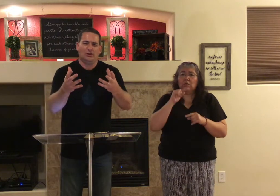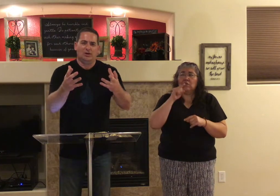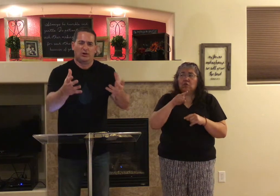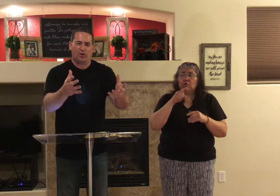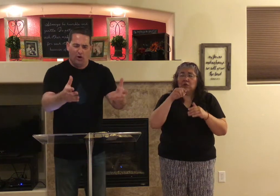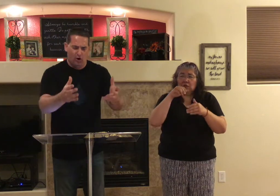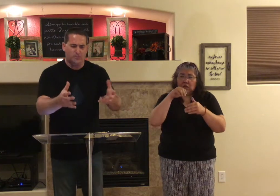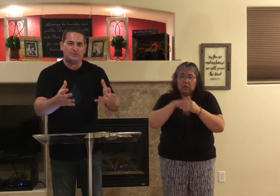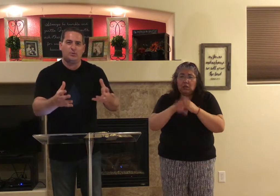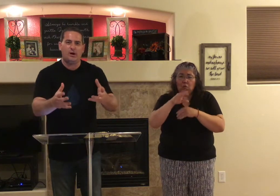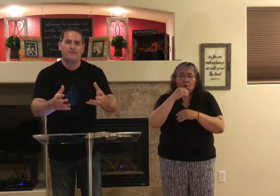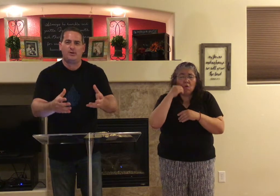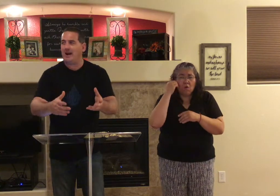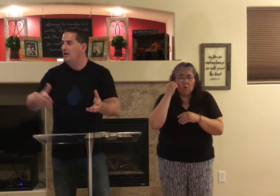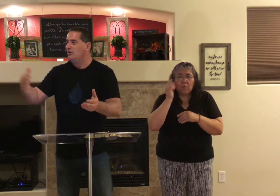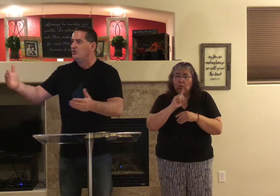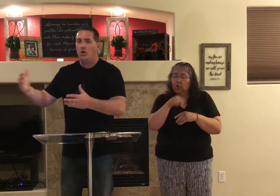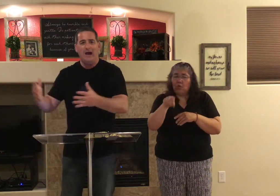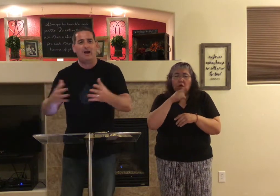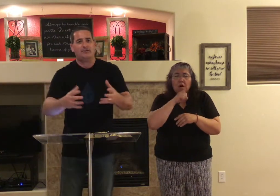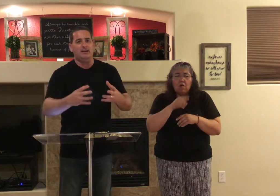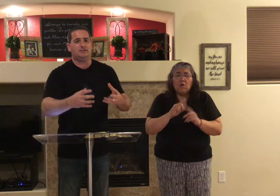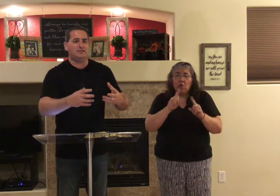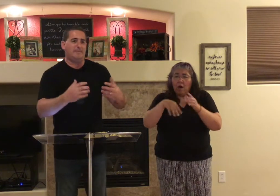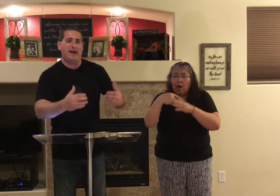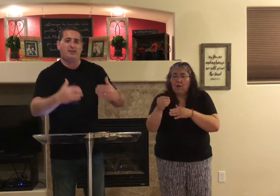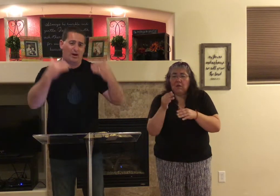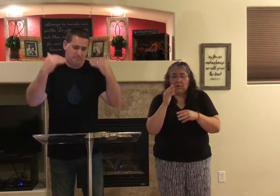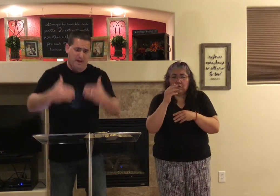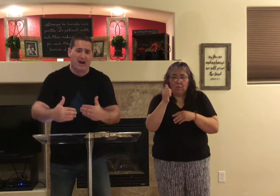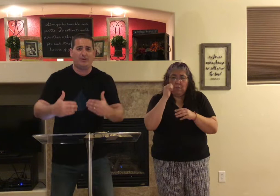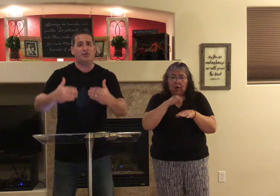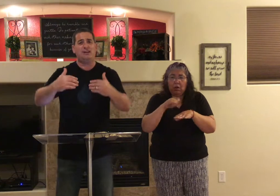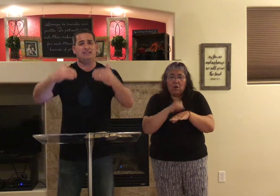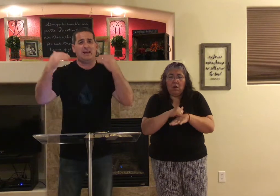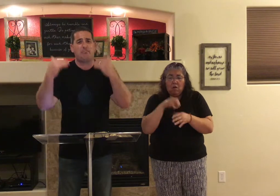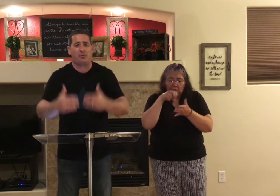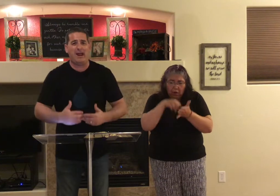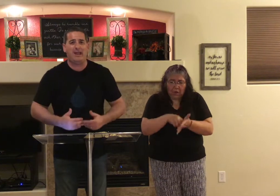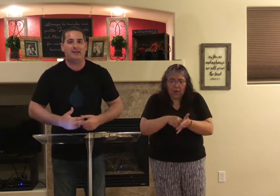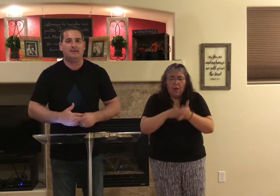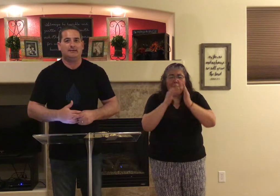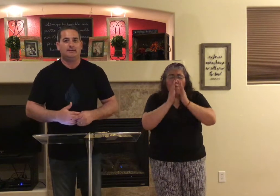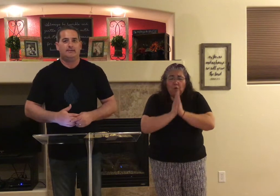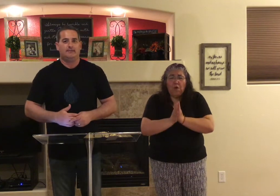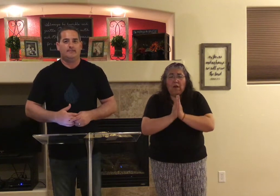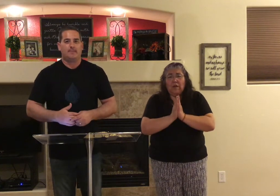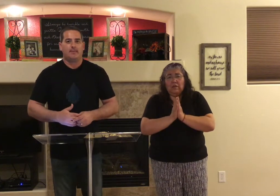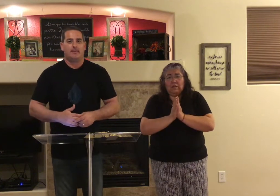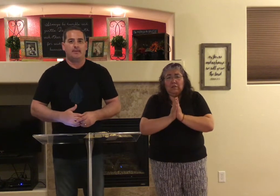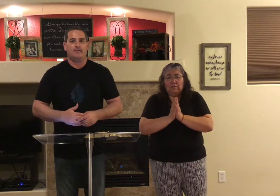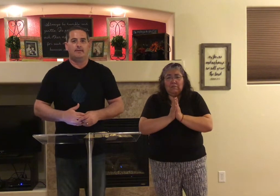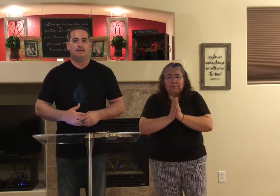When you're in your homes, wherever you're at, go out into the backyard, bow on your knees and pray.